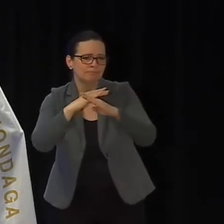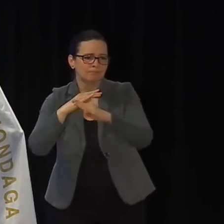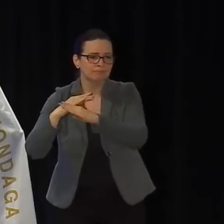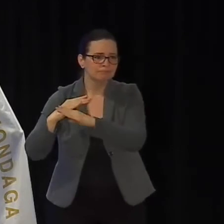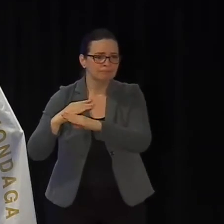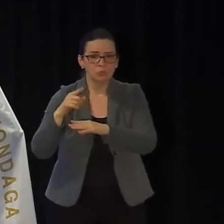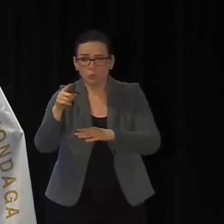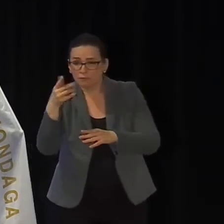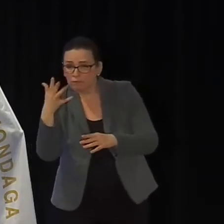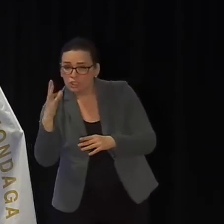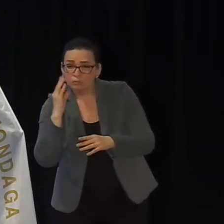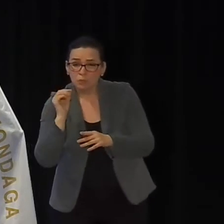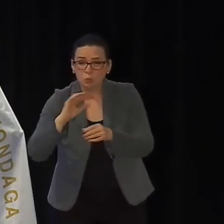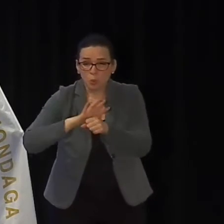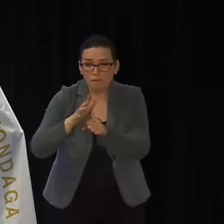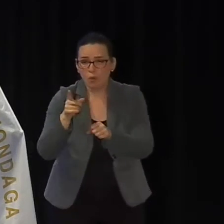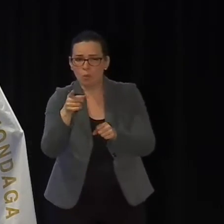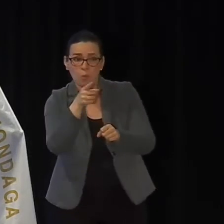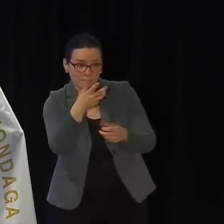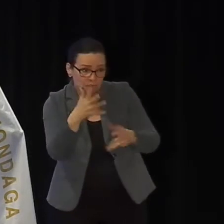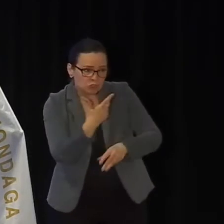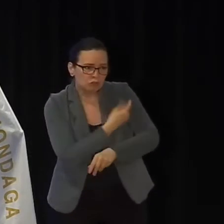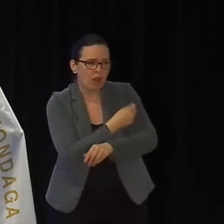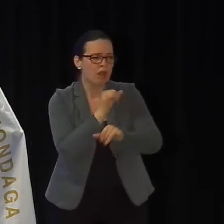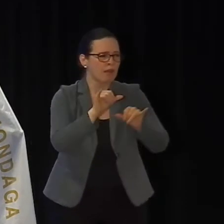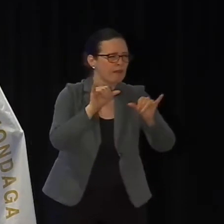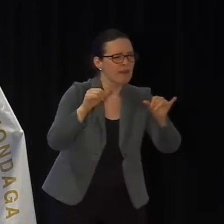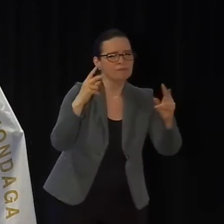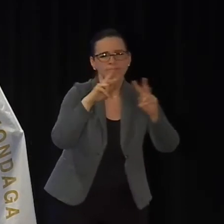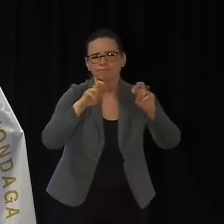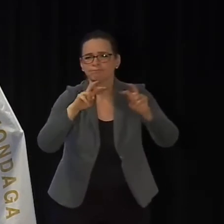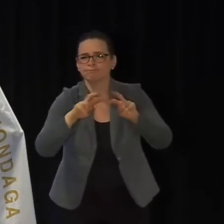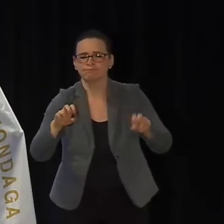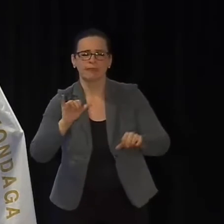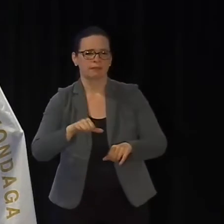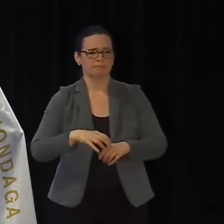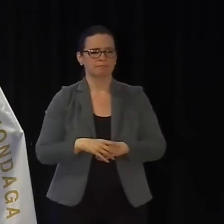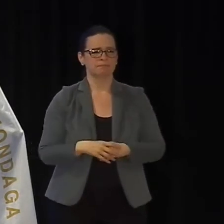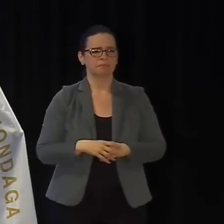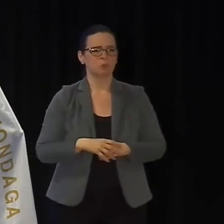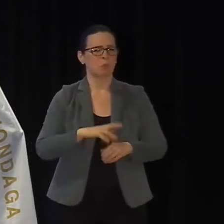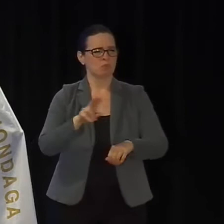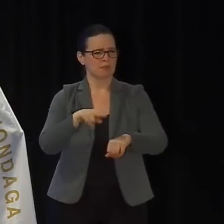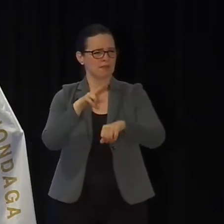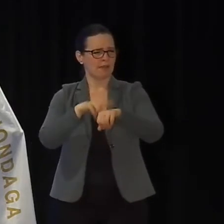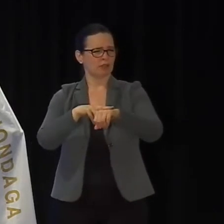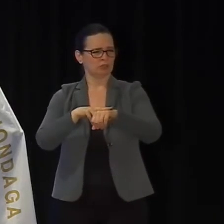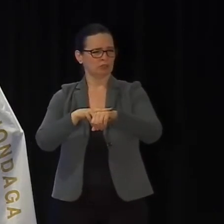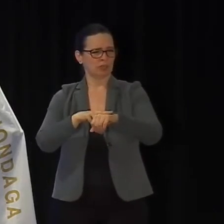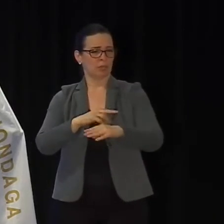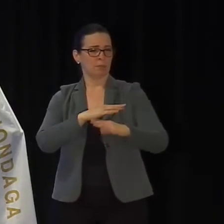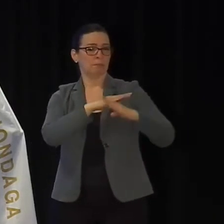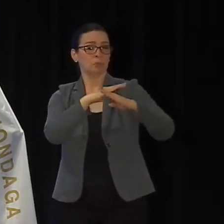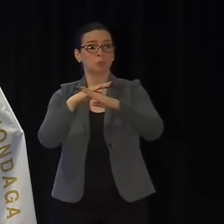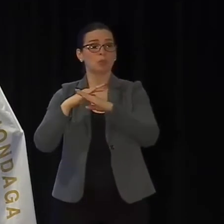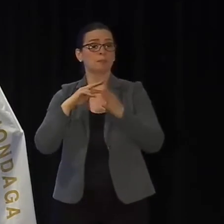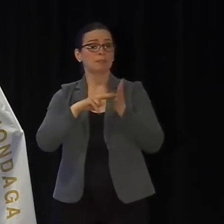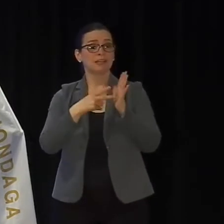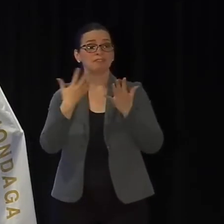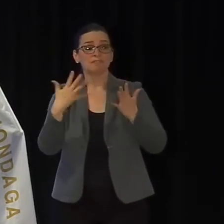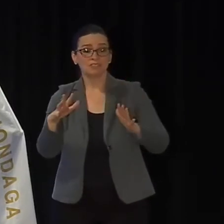So really the numbers are much better when you look at the natural immunity in the community plus the vaccination immunity.